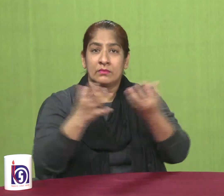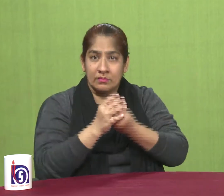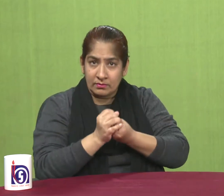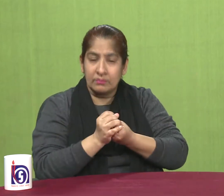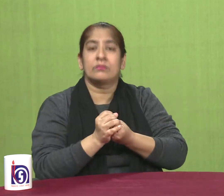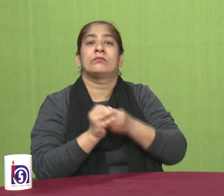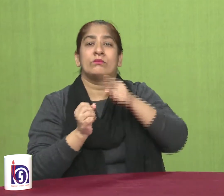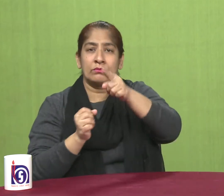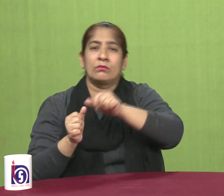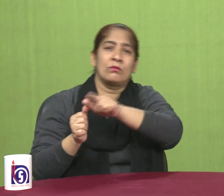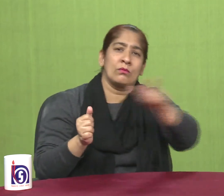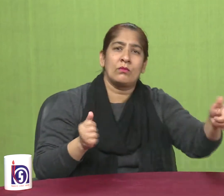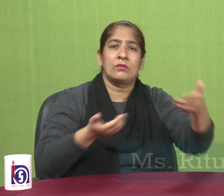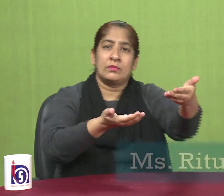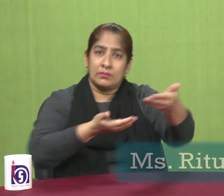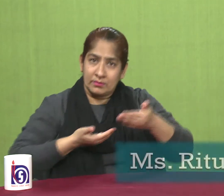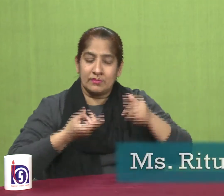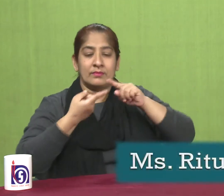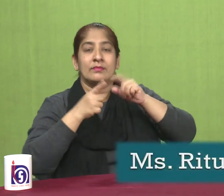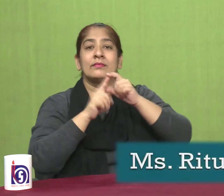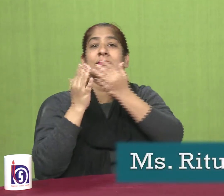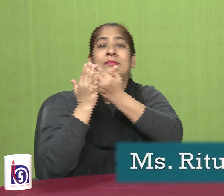welcome you all in this educational video.